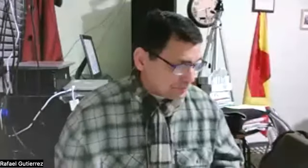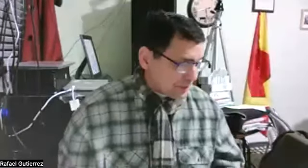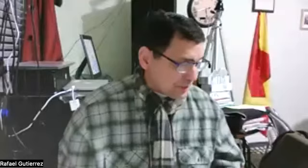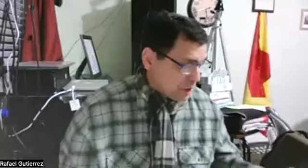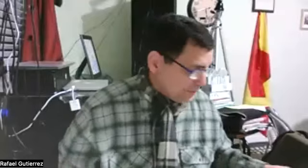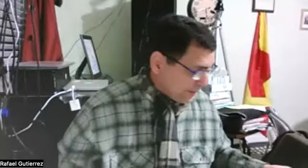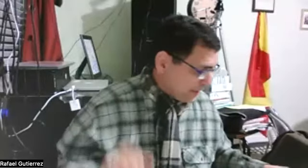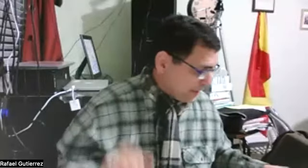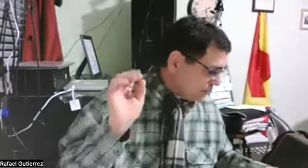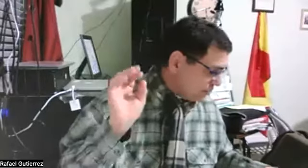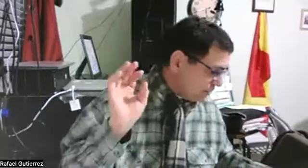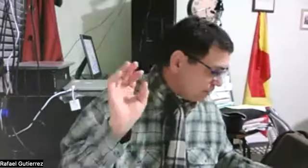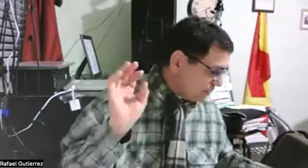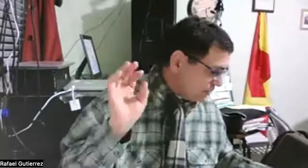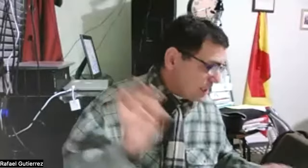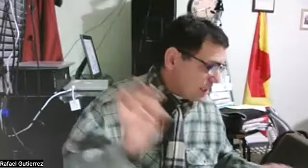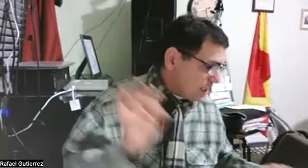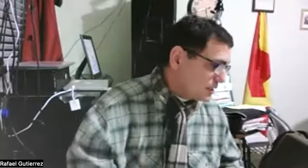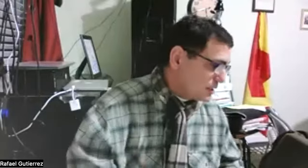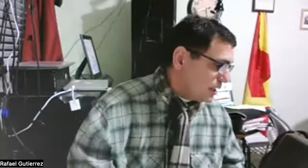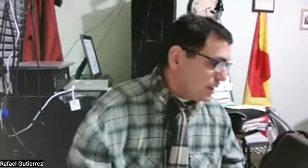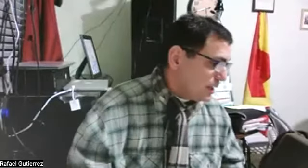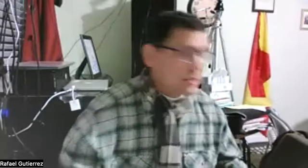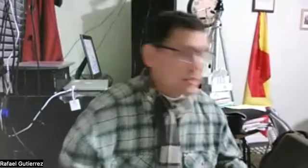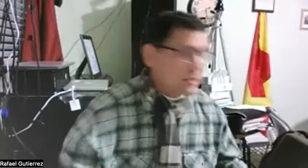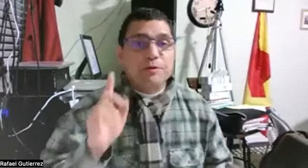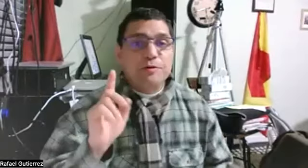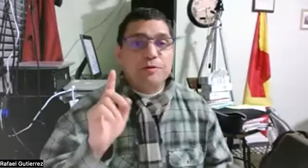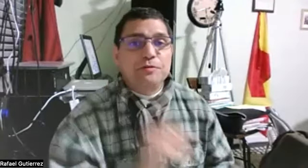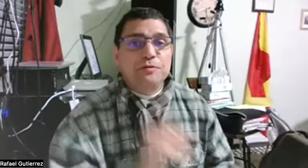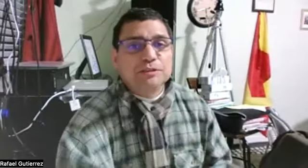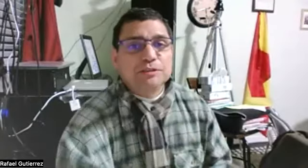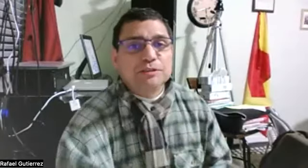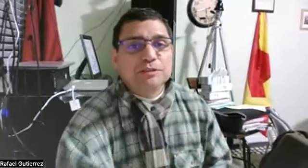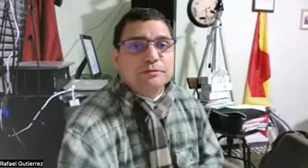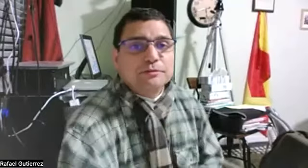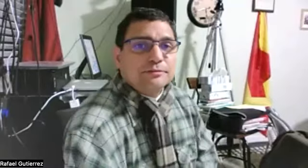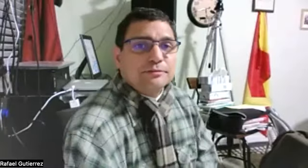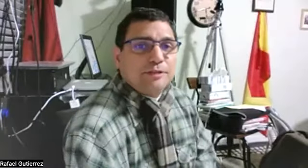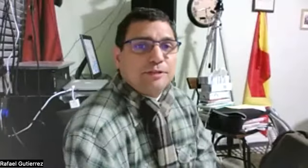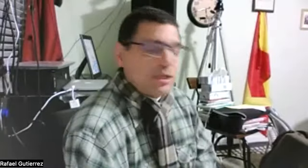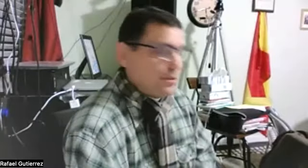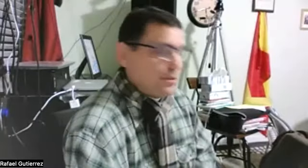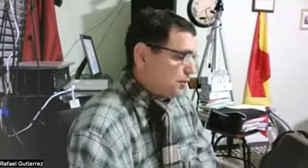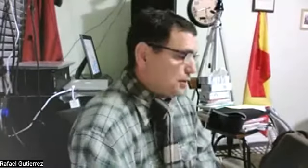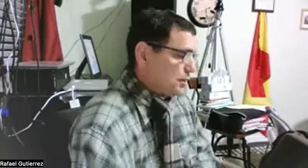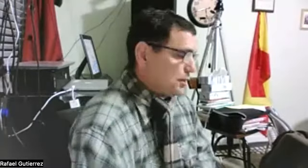Go to page 98, but let me review first. Don't look at the book.